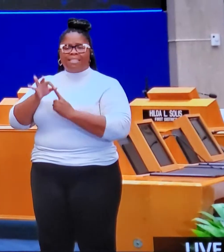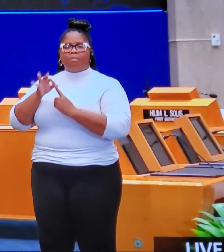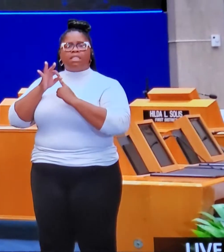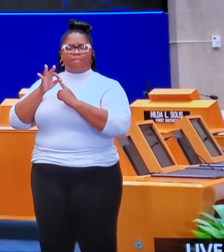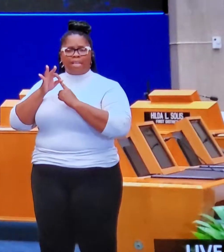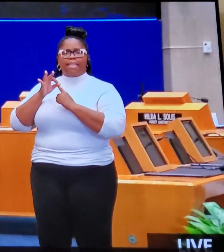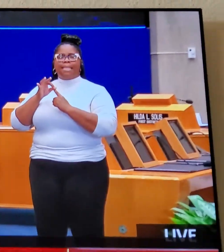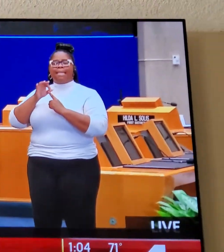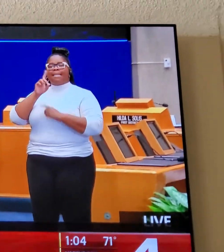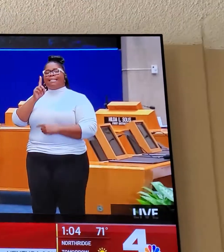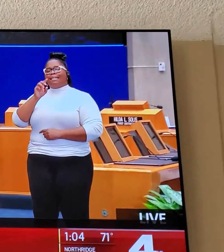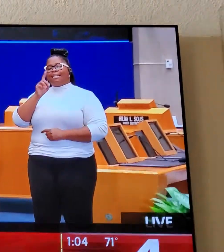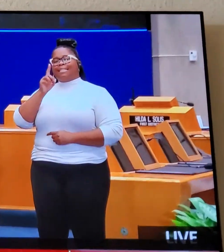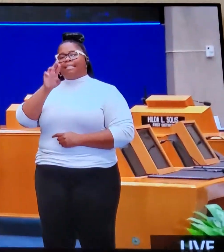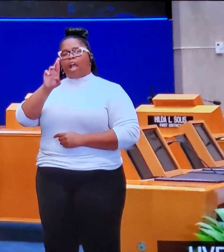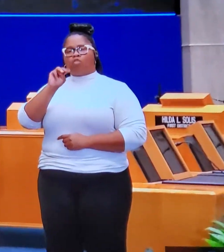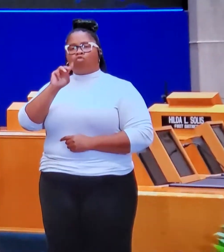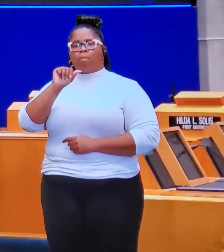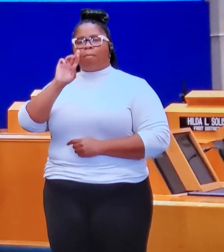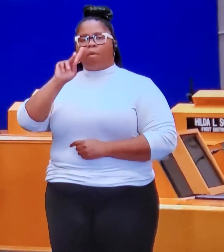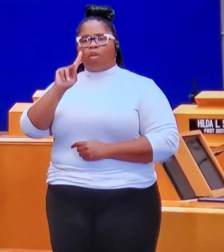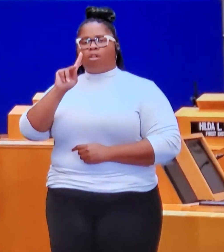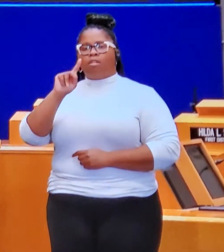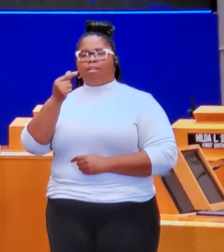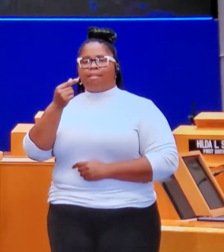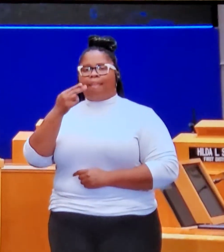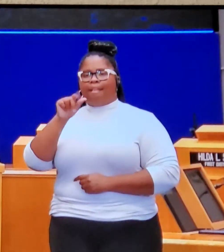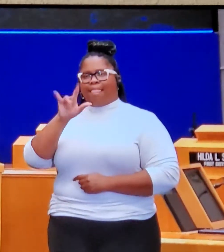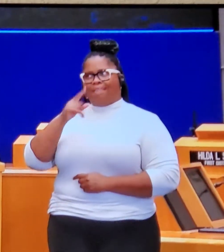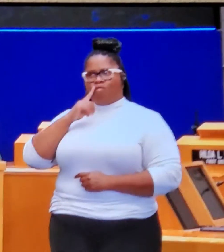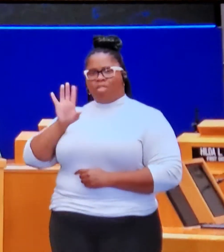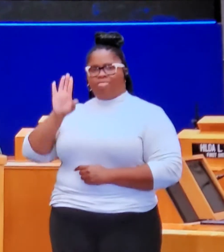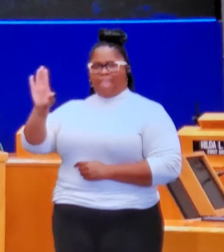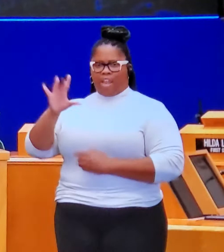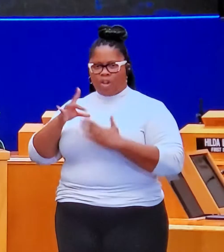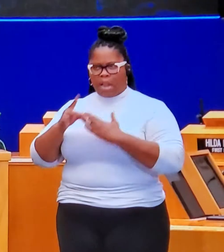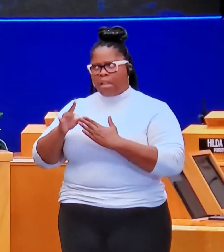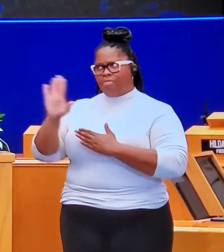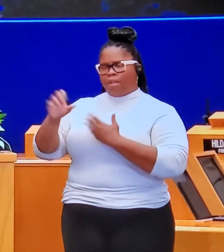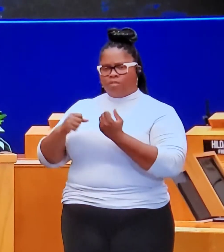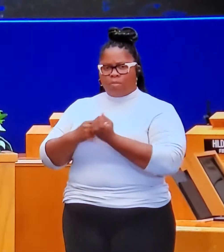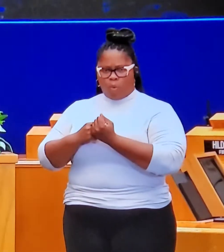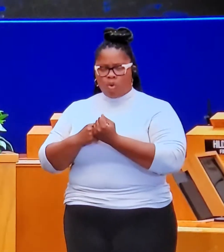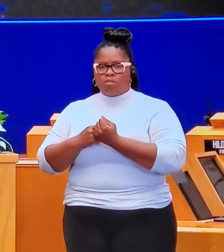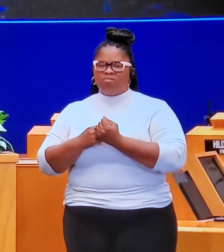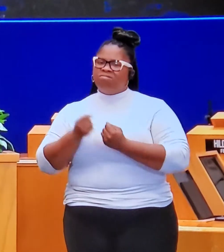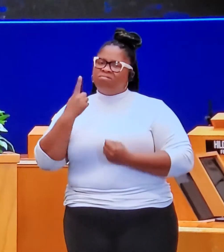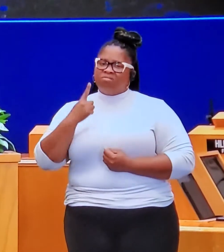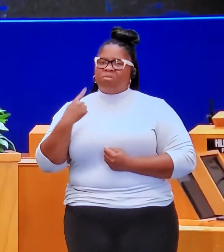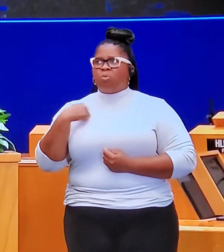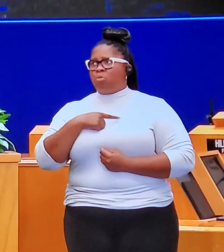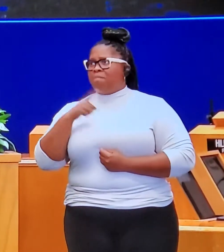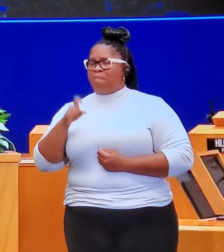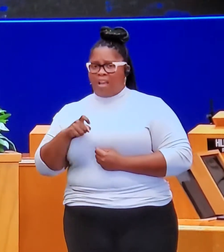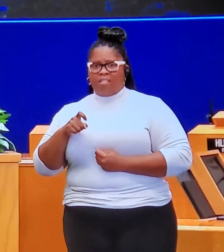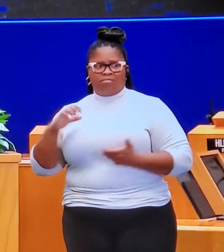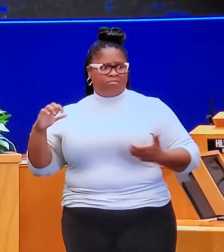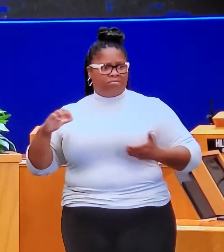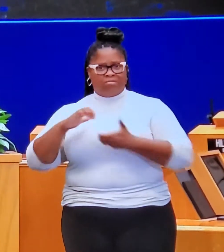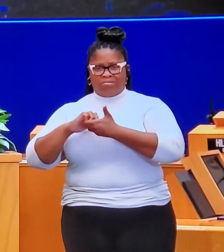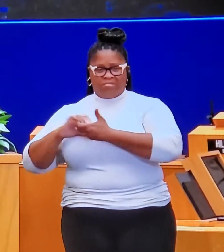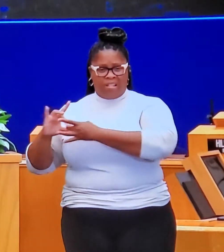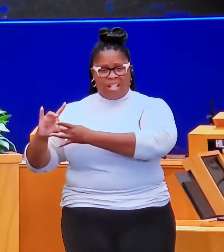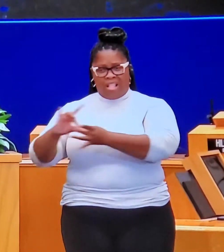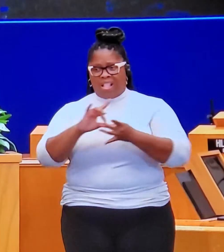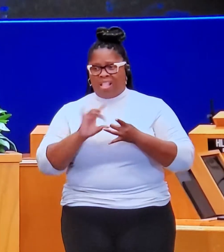Mark Galley, for all of their guidance and support. You know, it does require that we have a coordinated effort across the entire